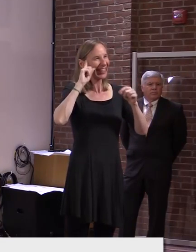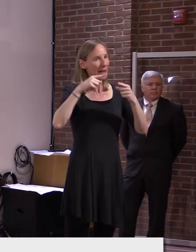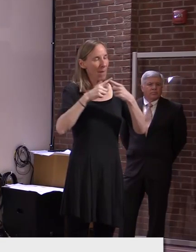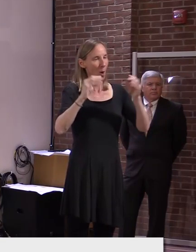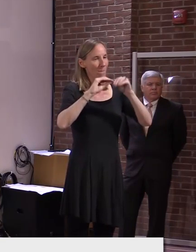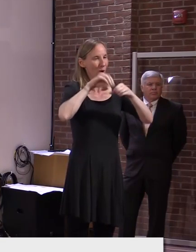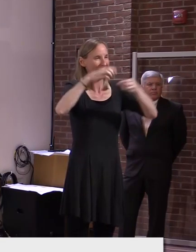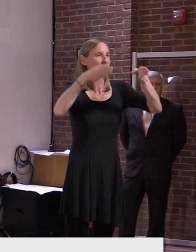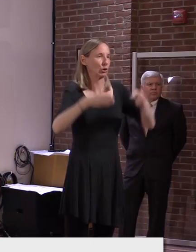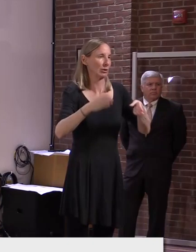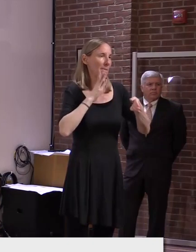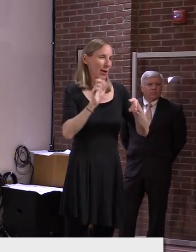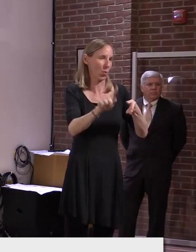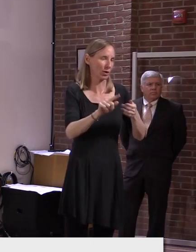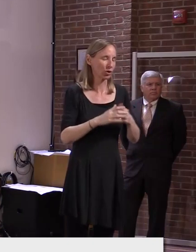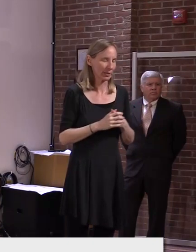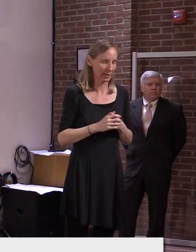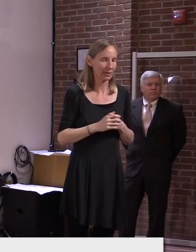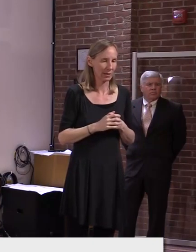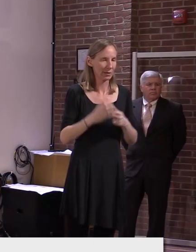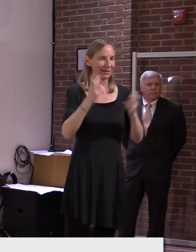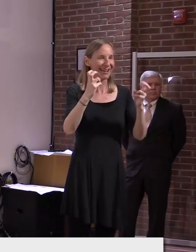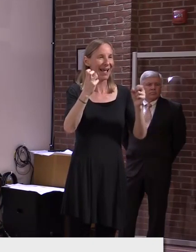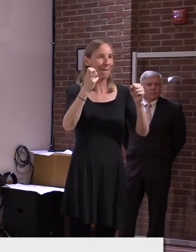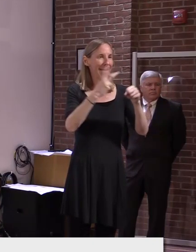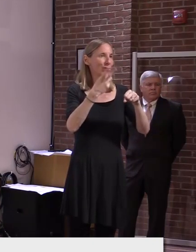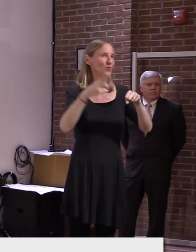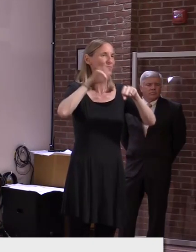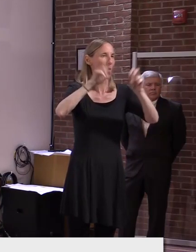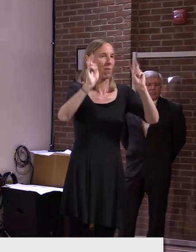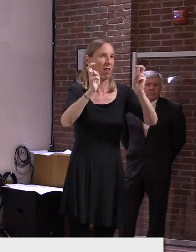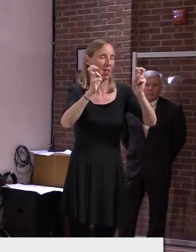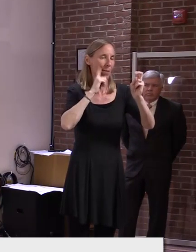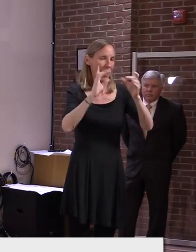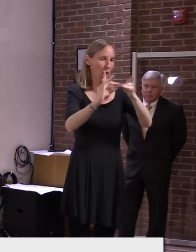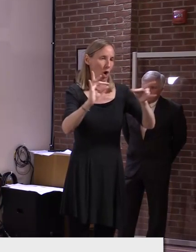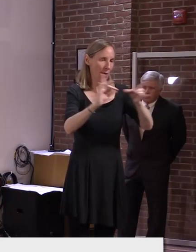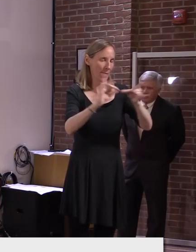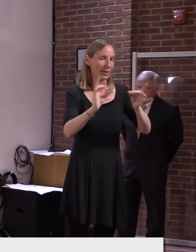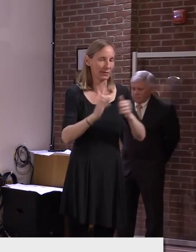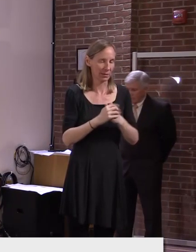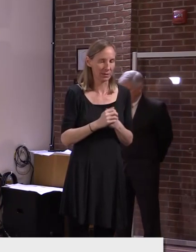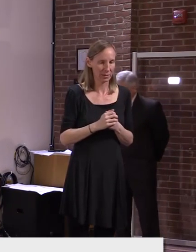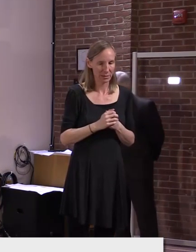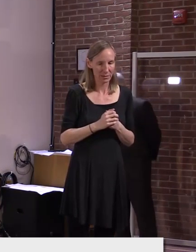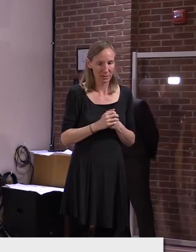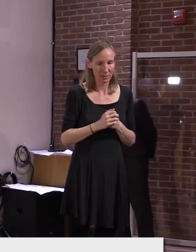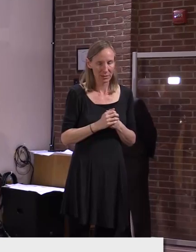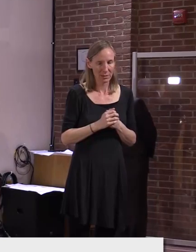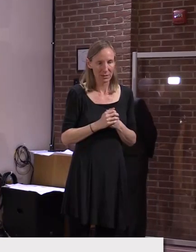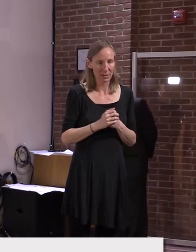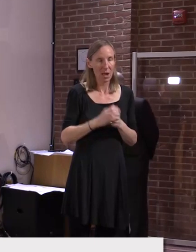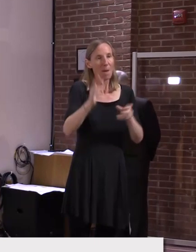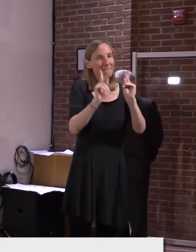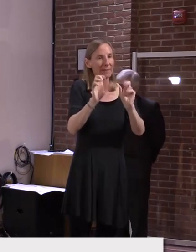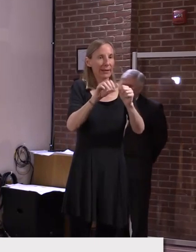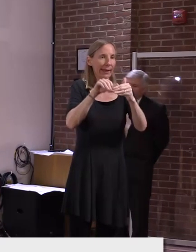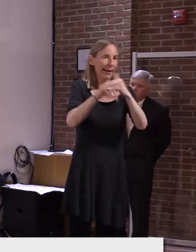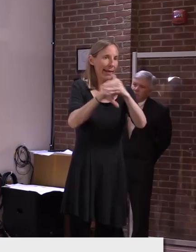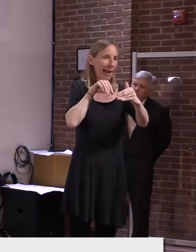question really was. Yep. Back to normalcy of that, not you know, that people can walk